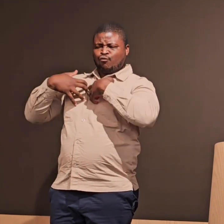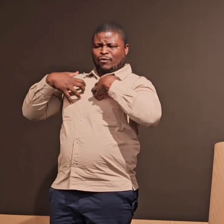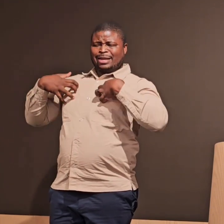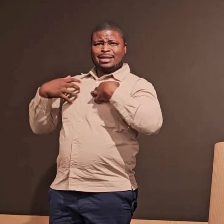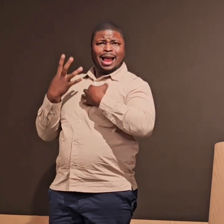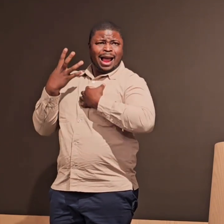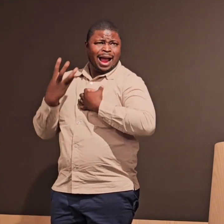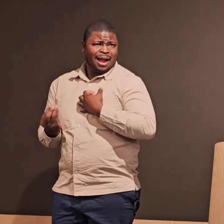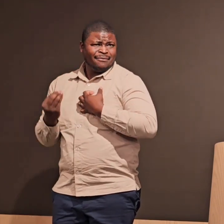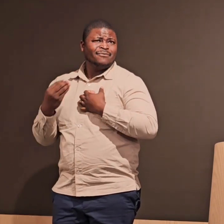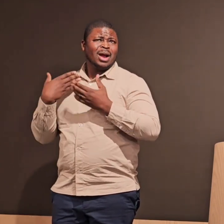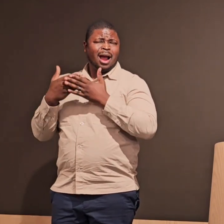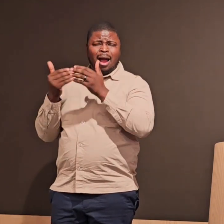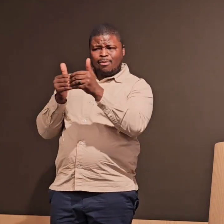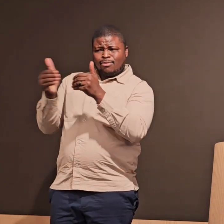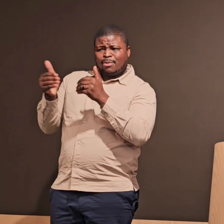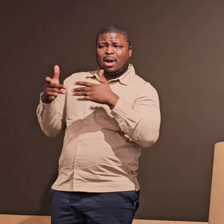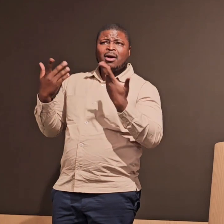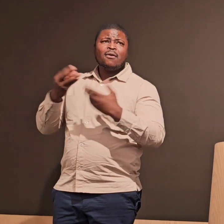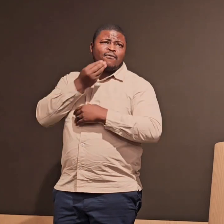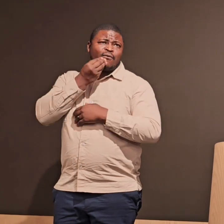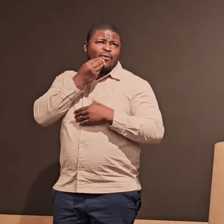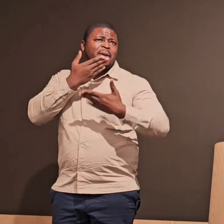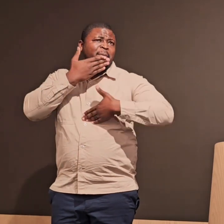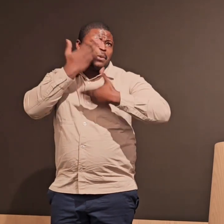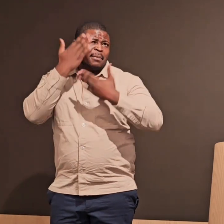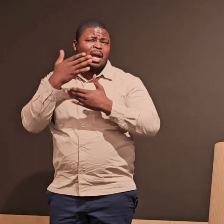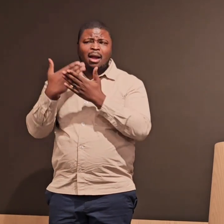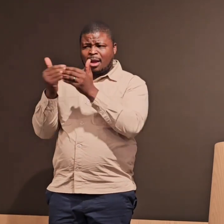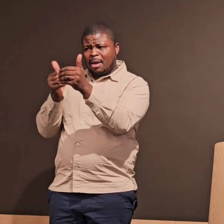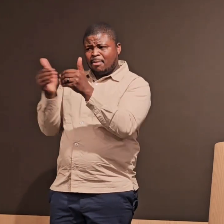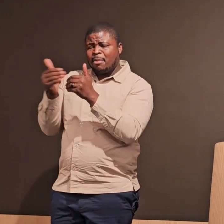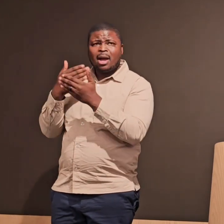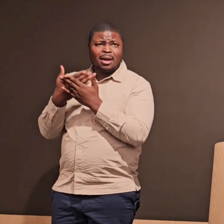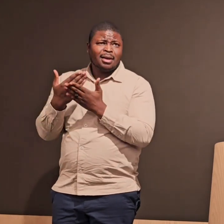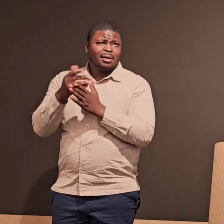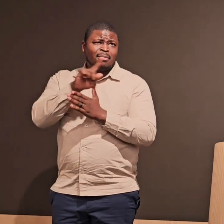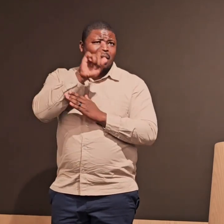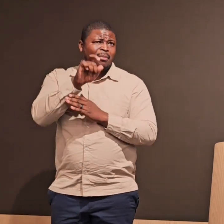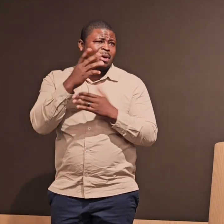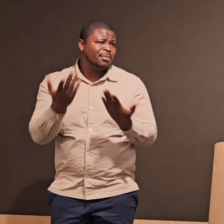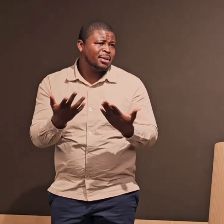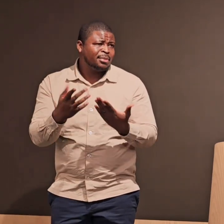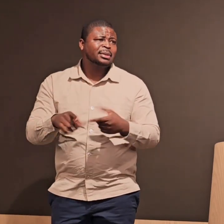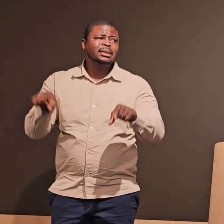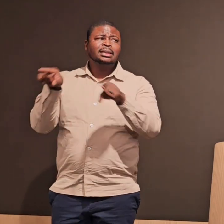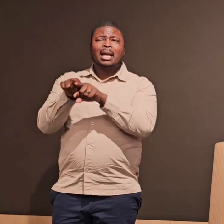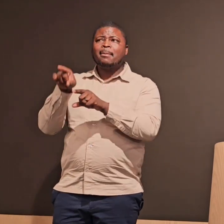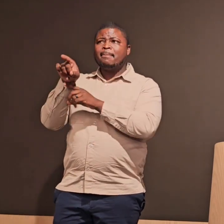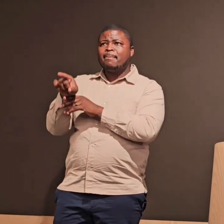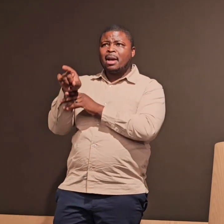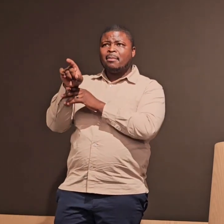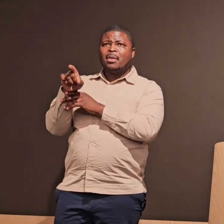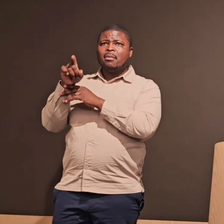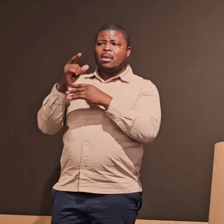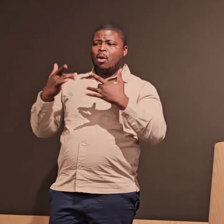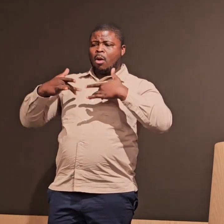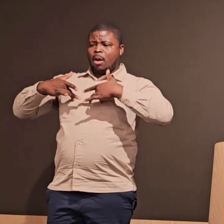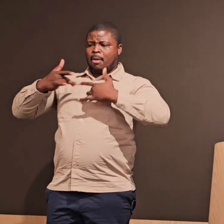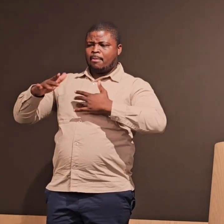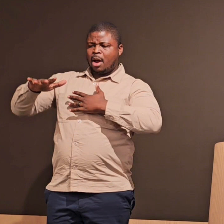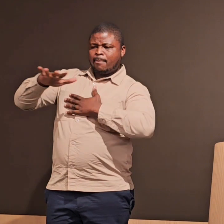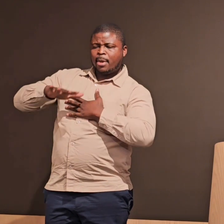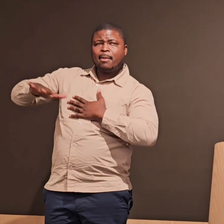are causing them to be food insecure, we then were using the livelihood zones as demarcated by